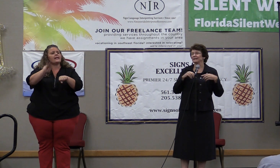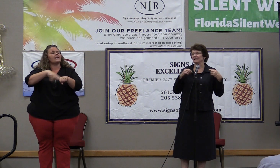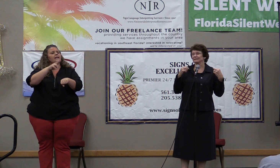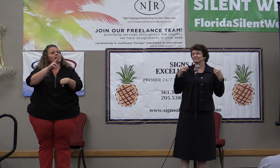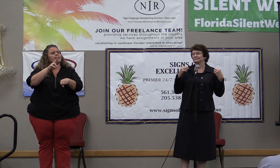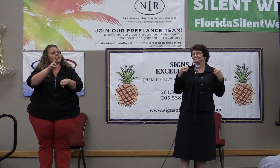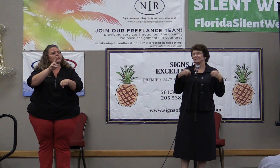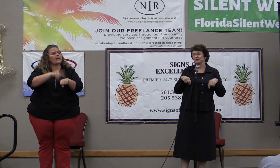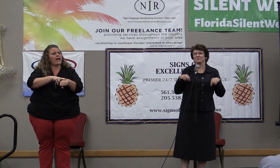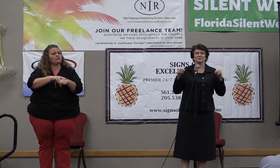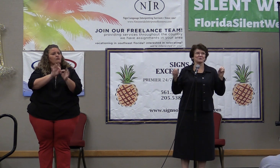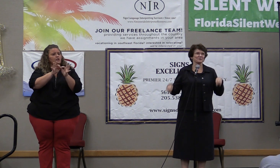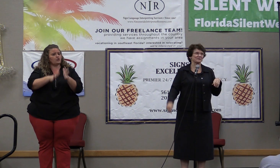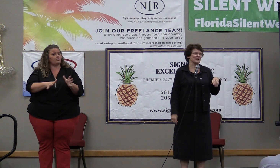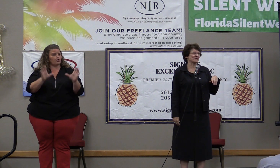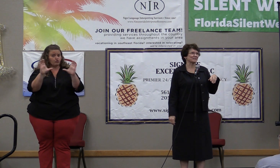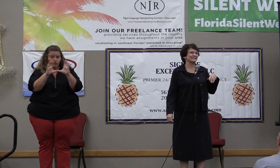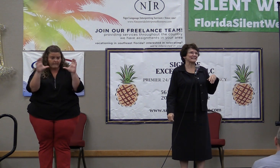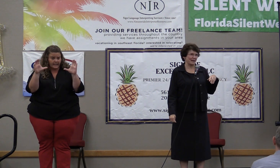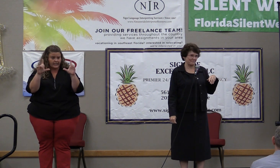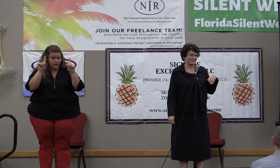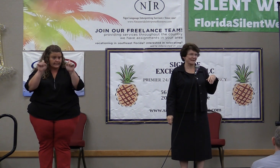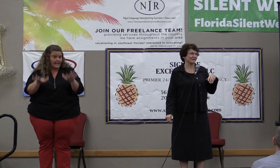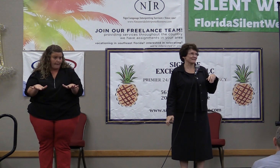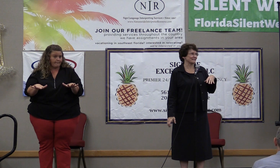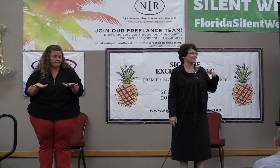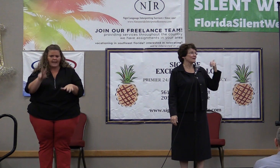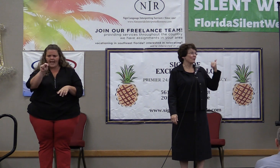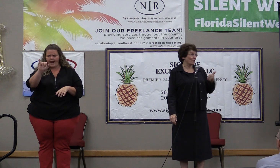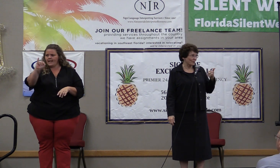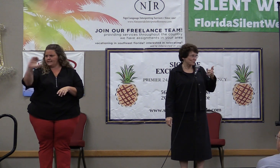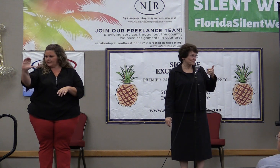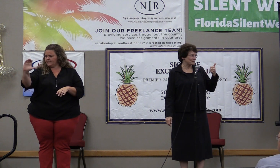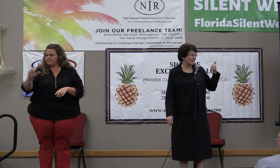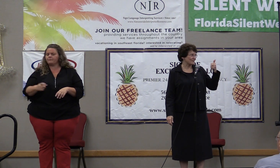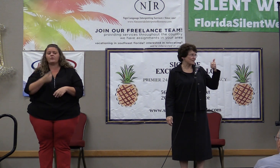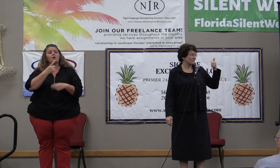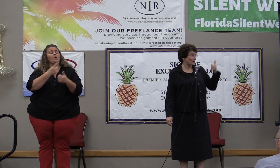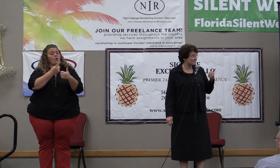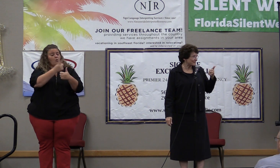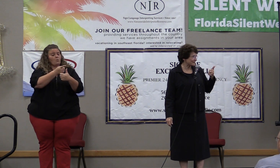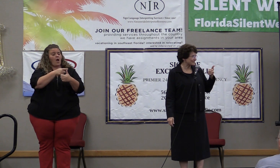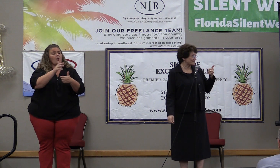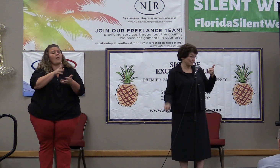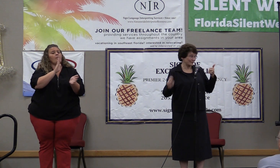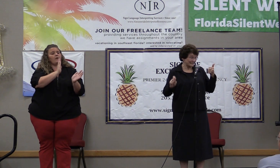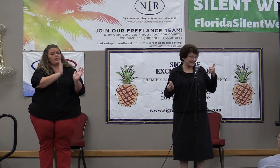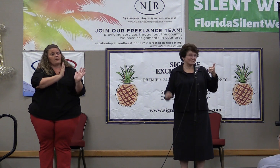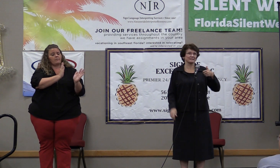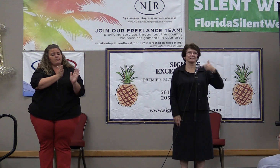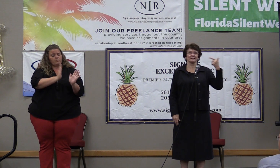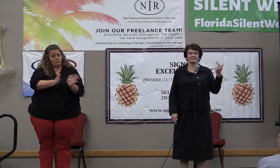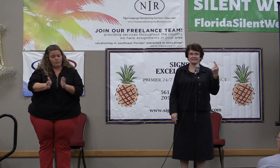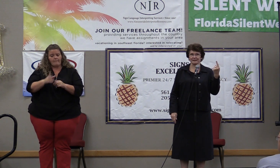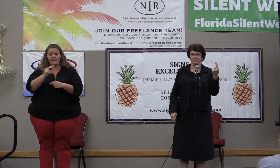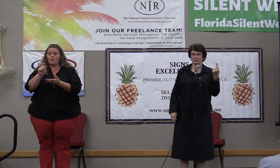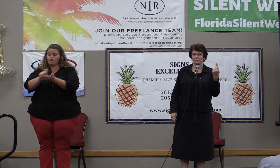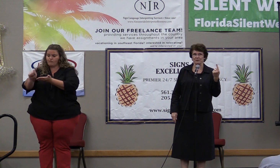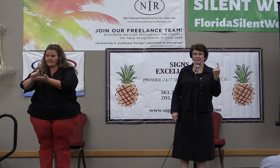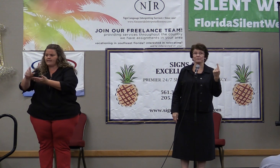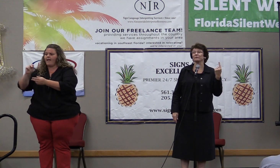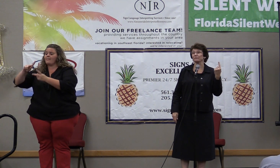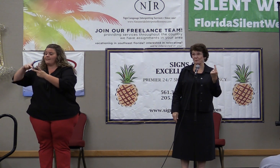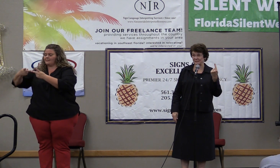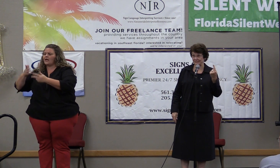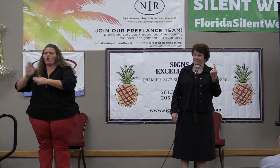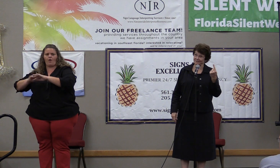National Interpreter Certification Exam, the NIC. One will be on the prep test, written test, and the second will